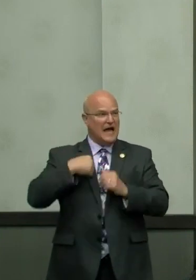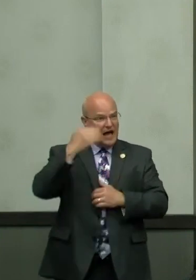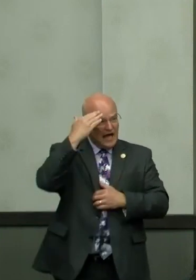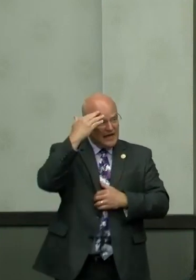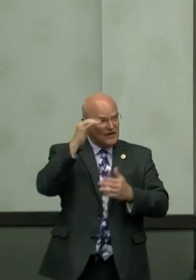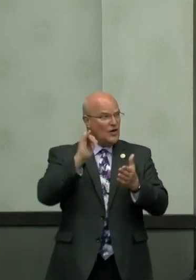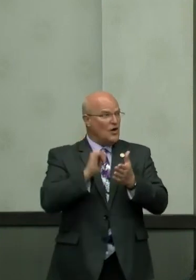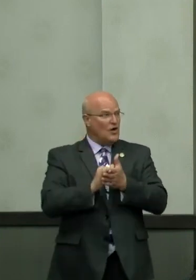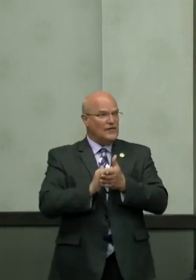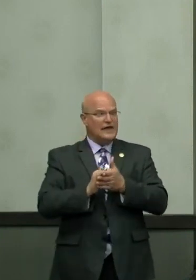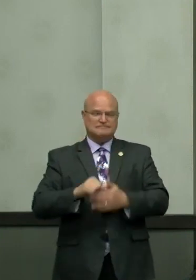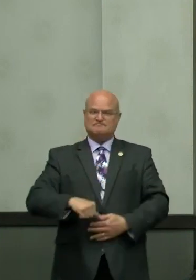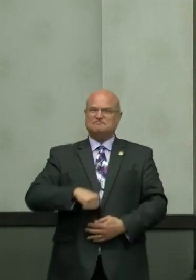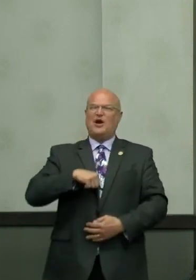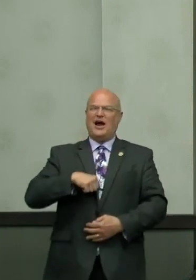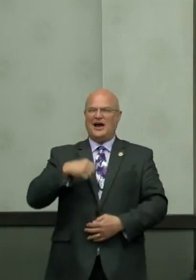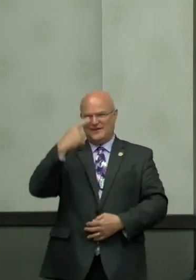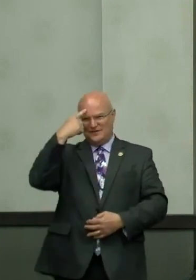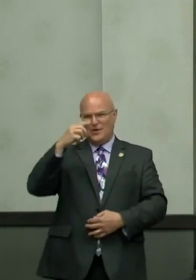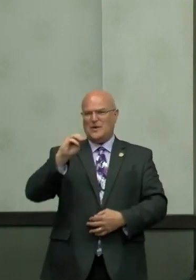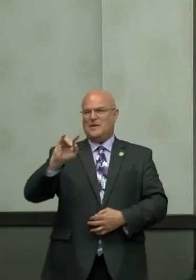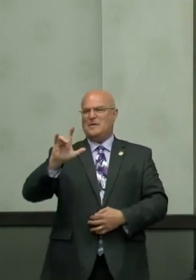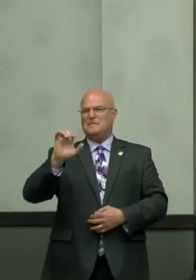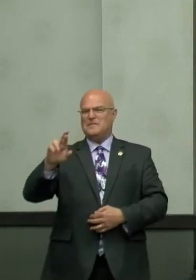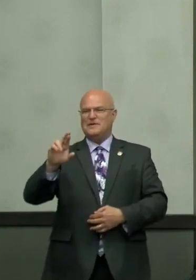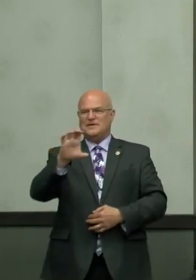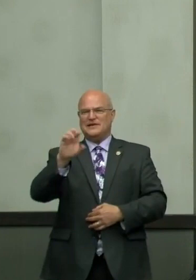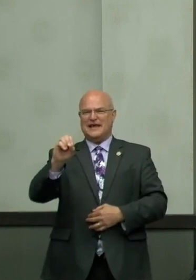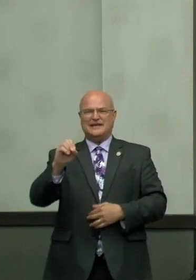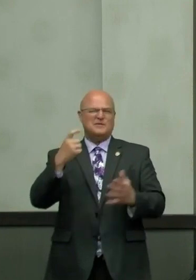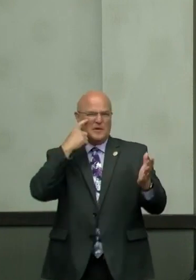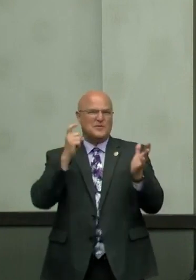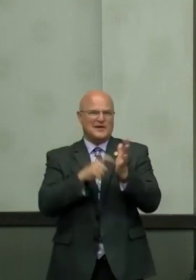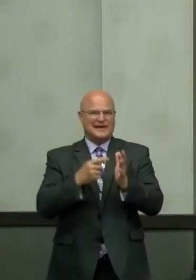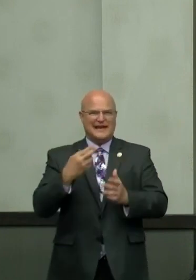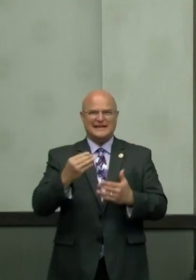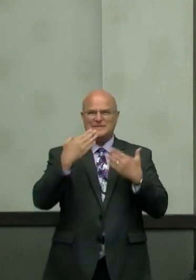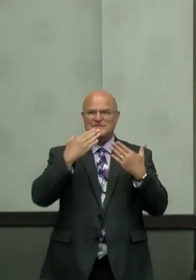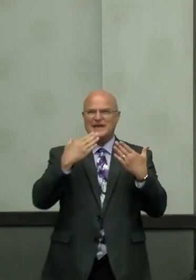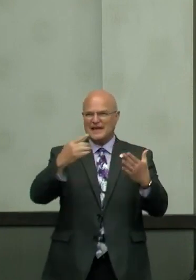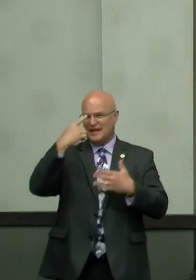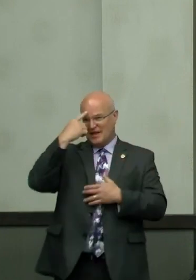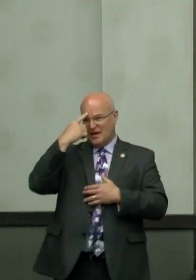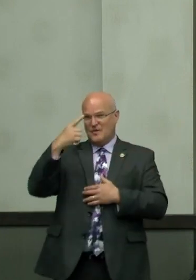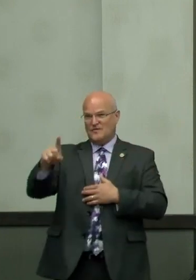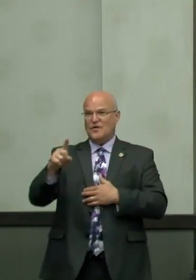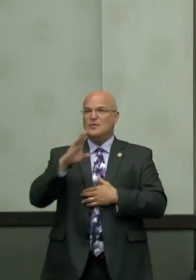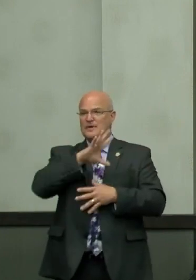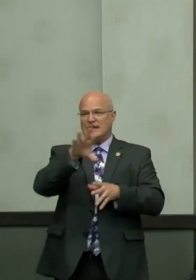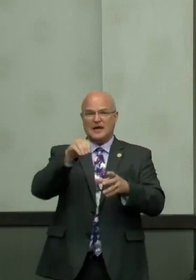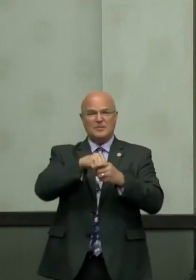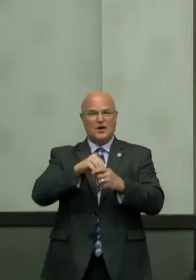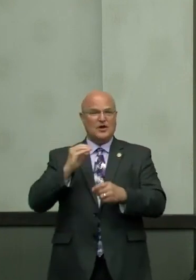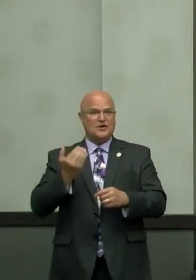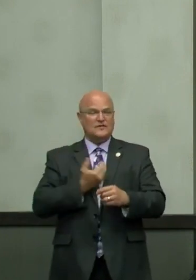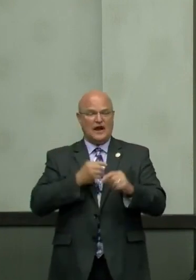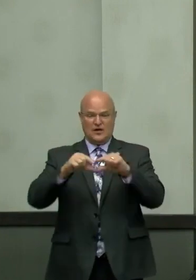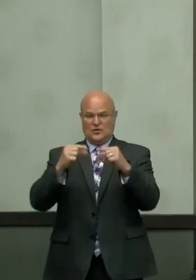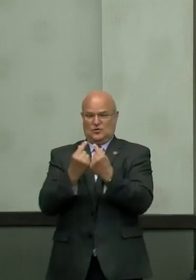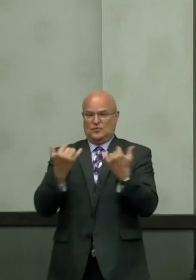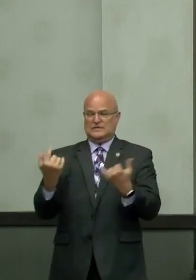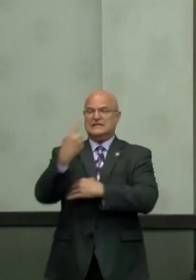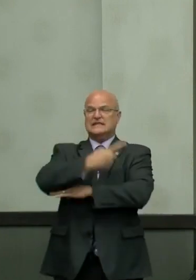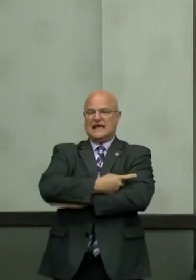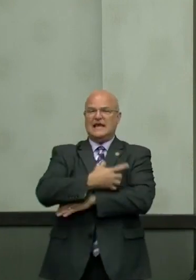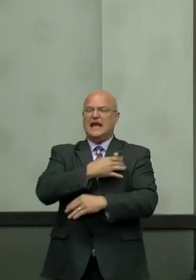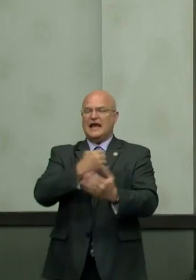that that's a source of pride for Miller County, and wanted to recognize him and thank him for being a part of our delegation today and